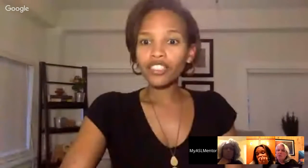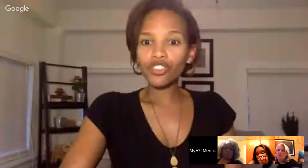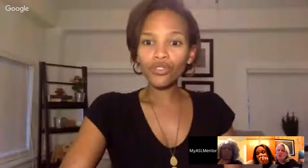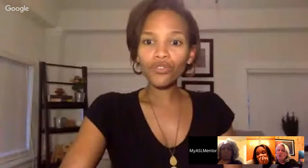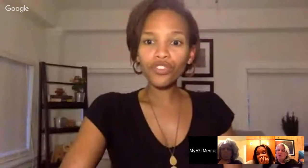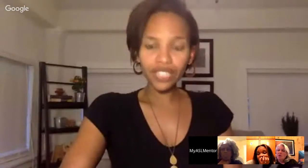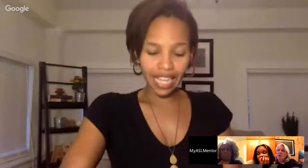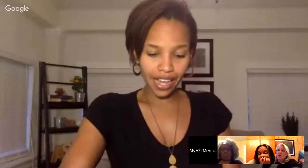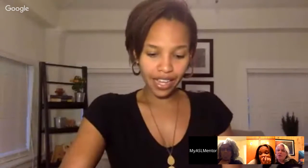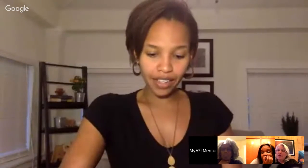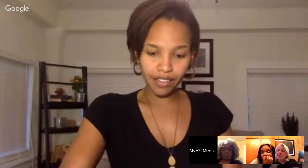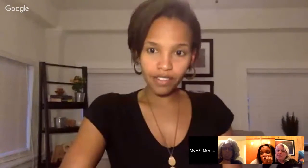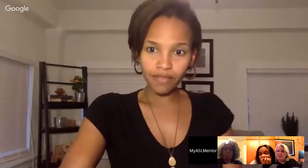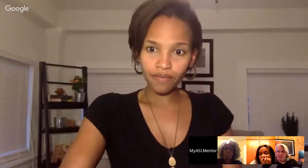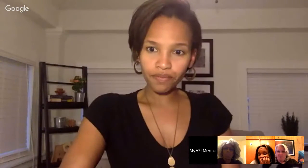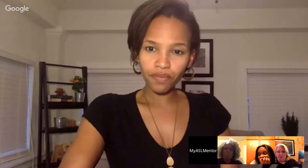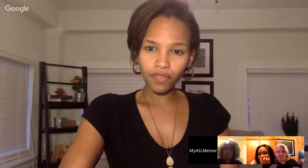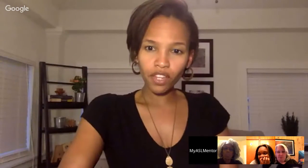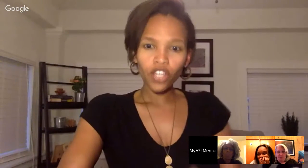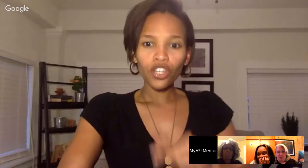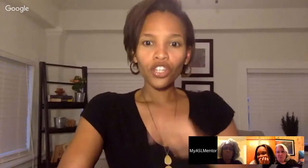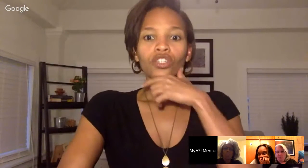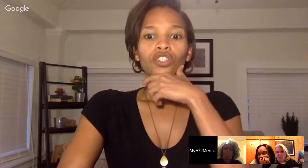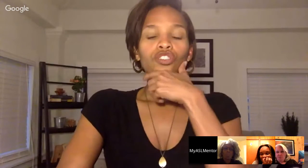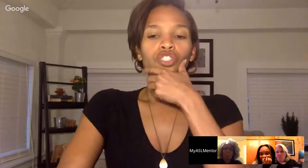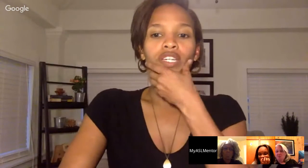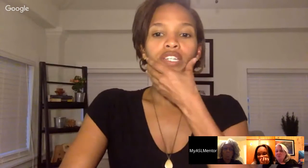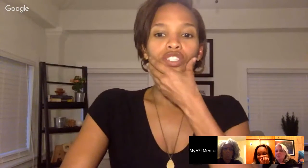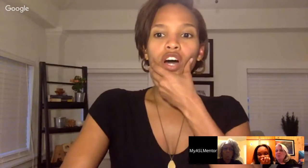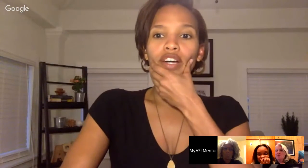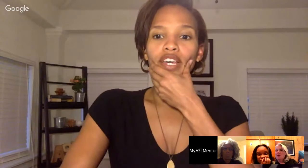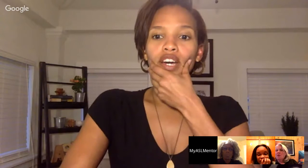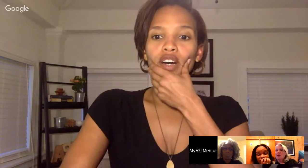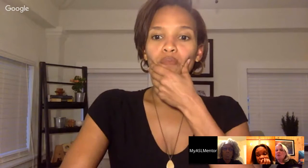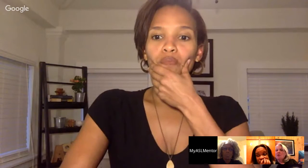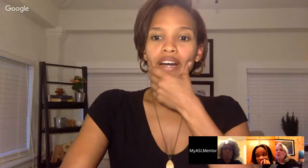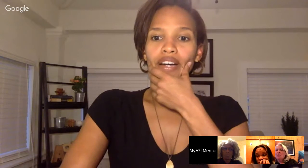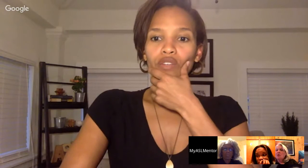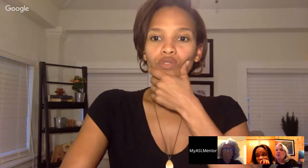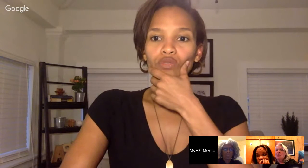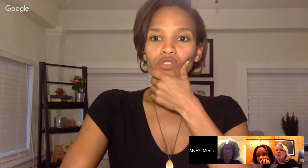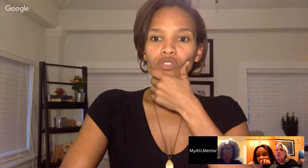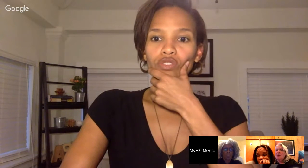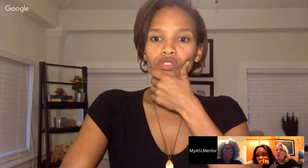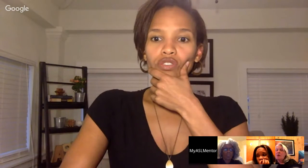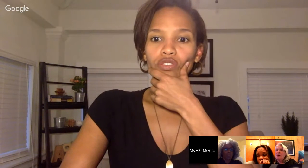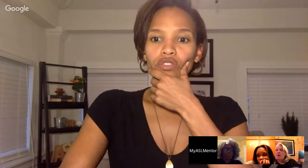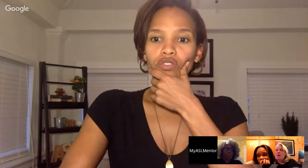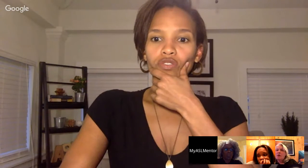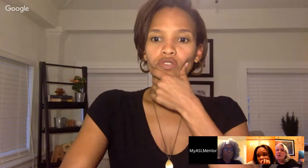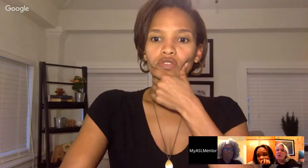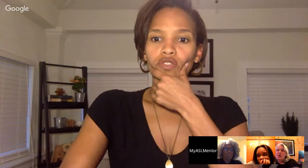At 2:38, she is talking about